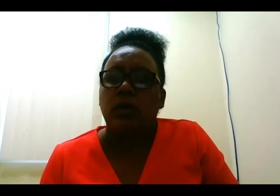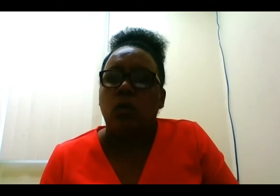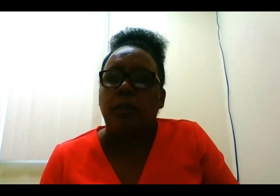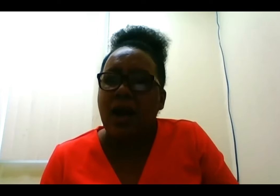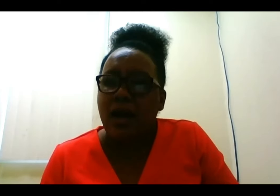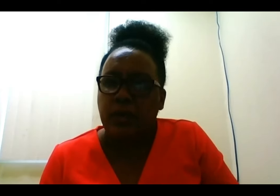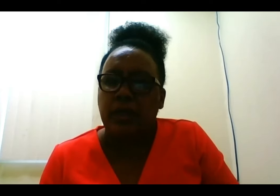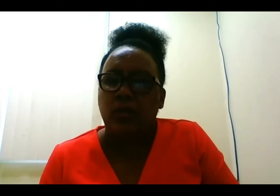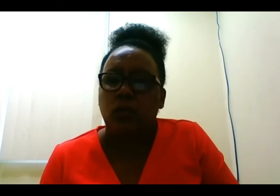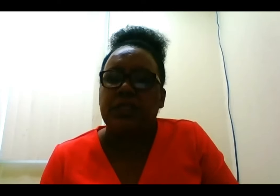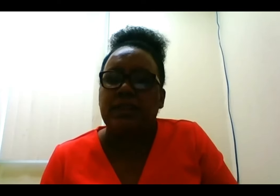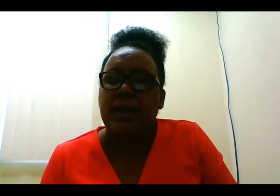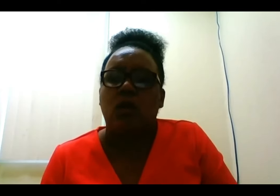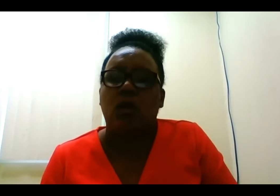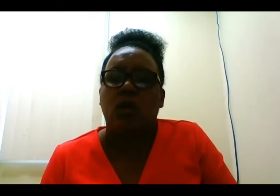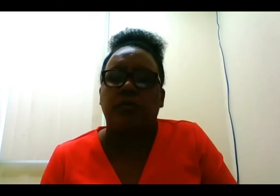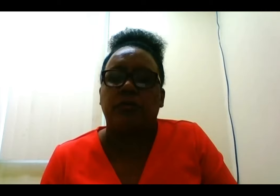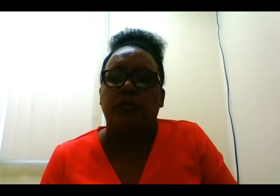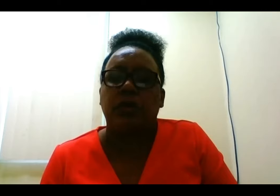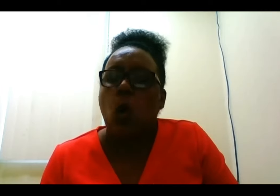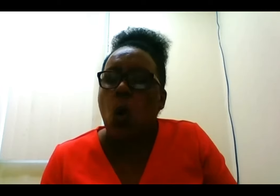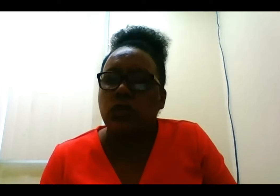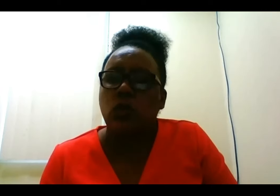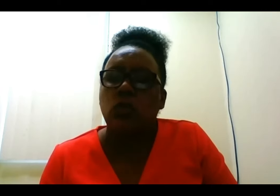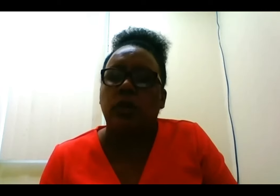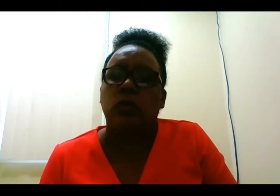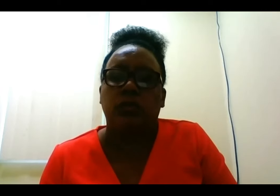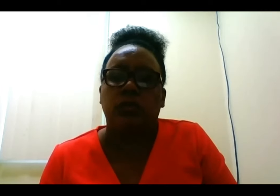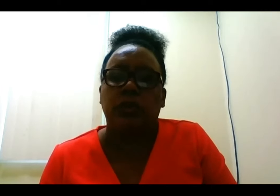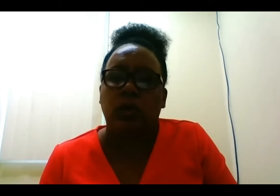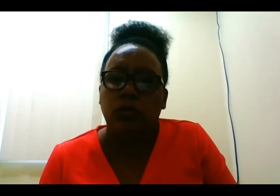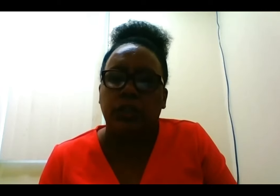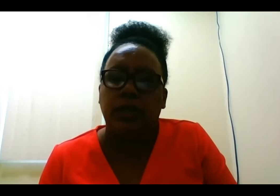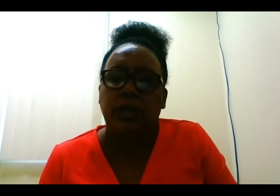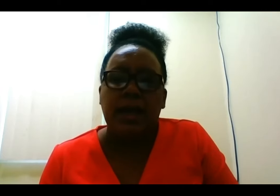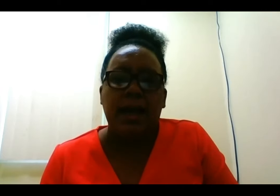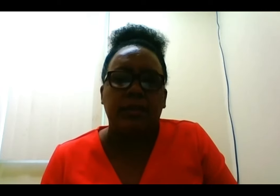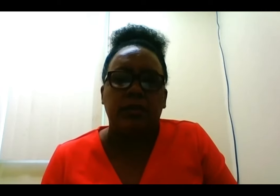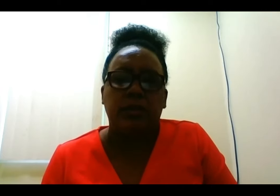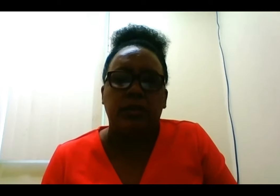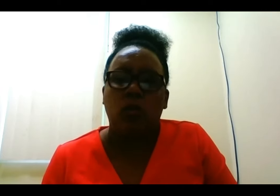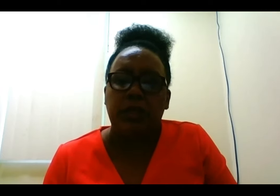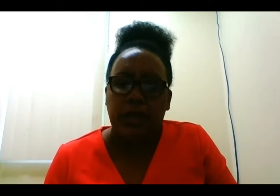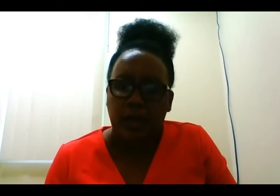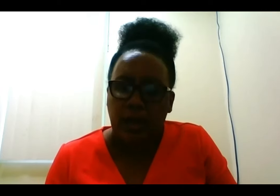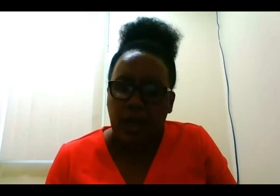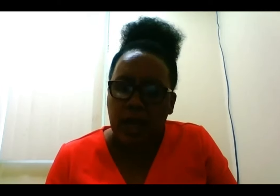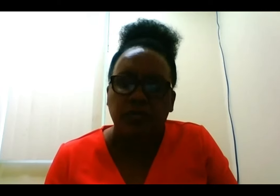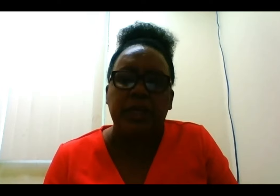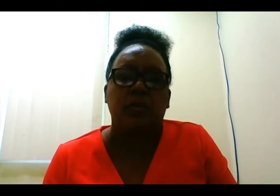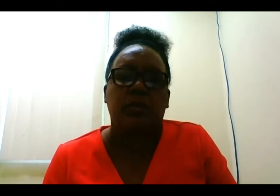our pathway will be that of a whole school approach to inclusion. And we have